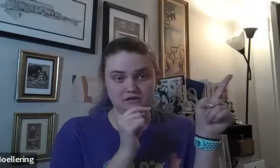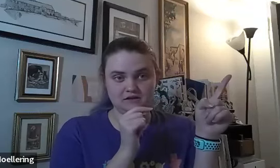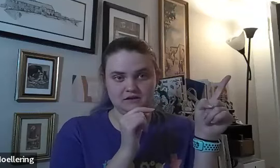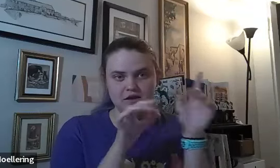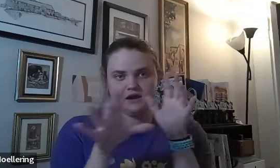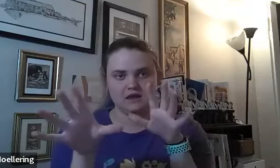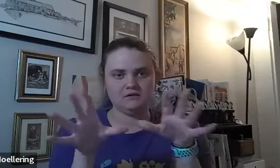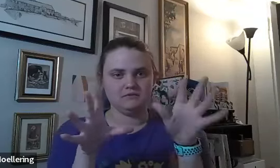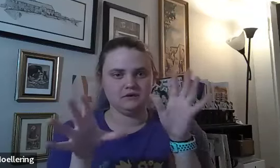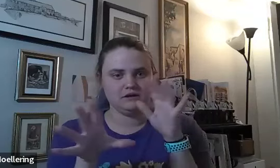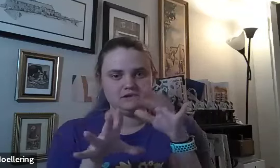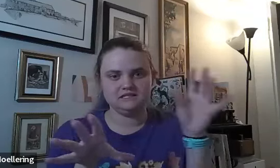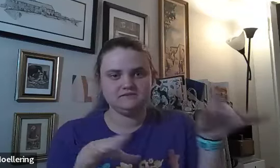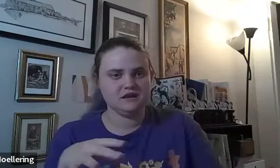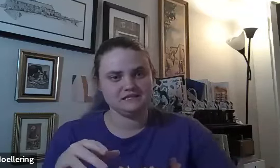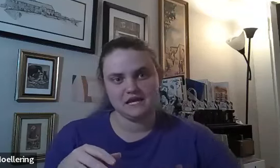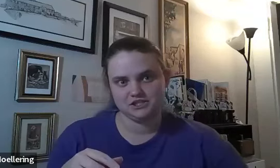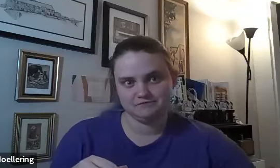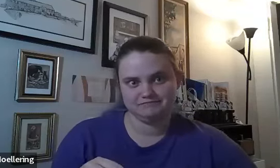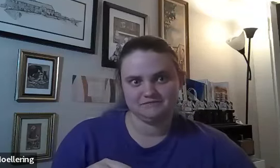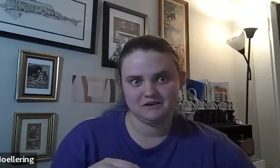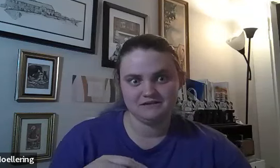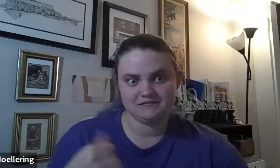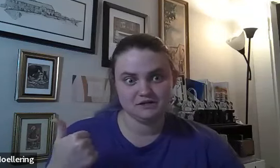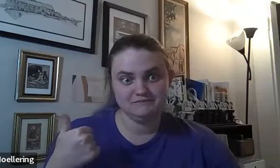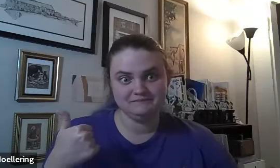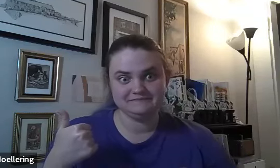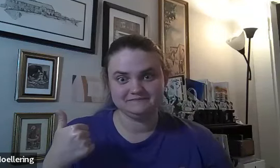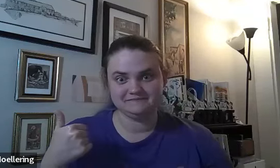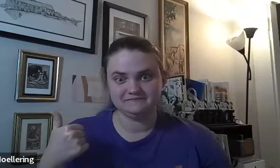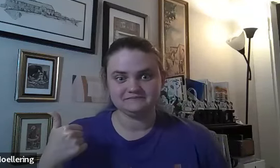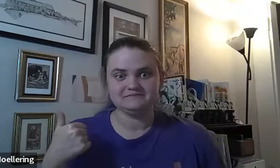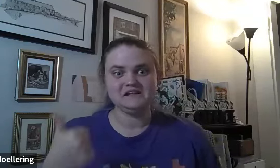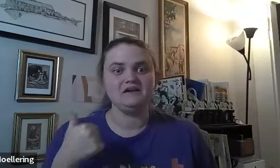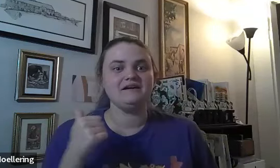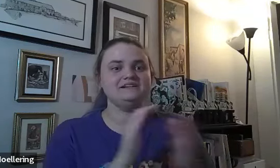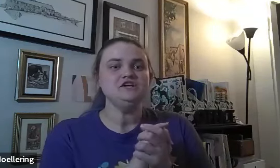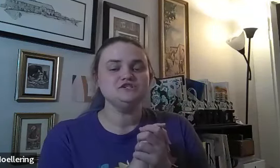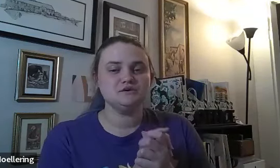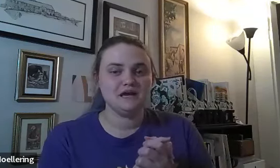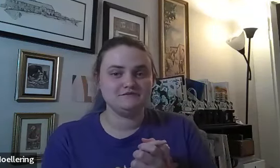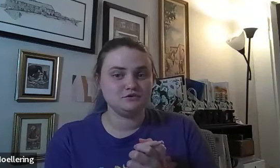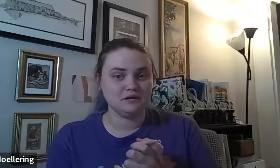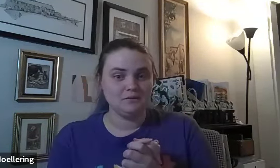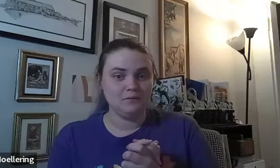30. And I want to see if you guys can catch it. All right. Sound good? All right. So we have